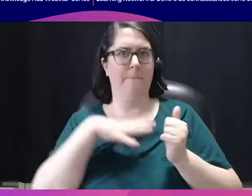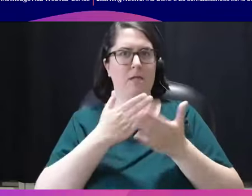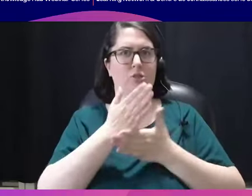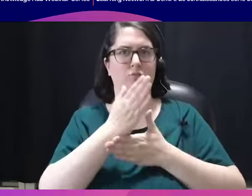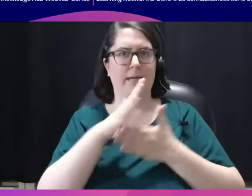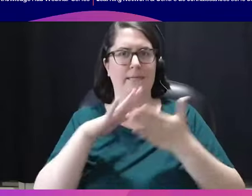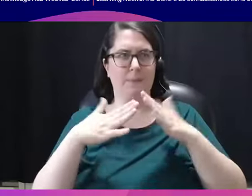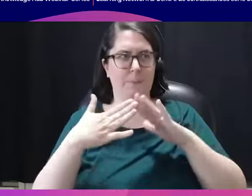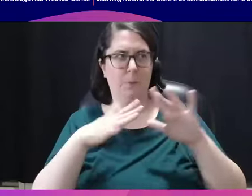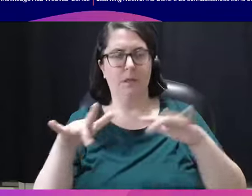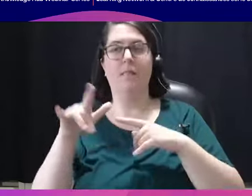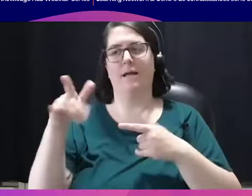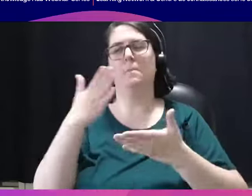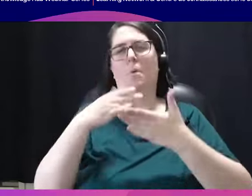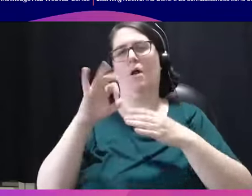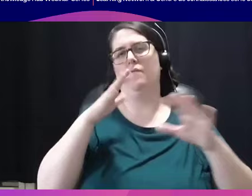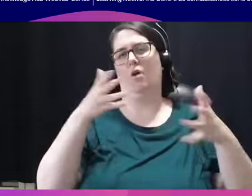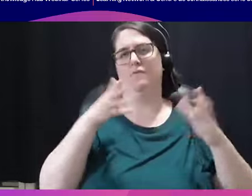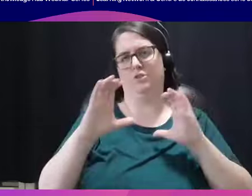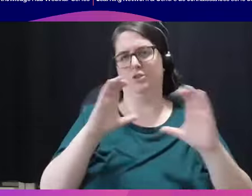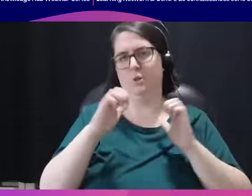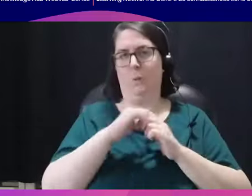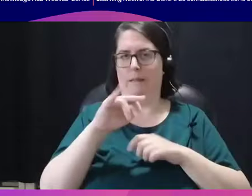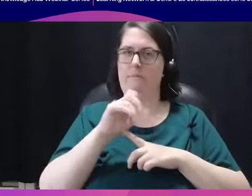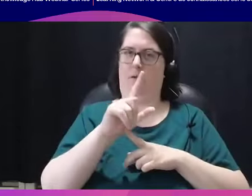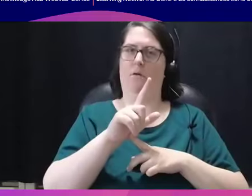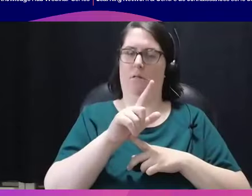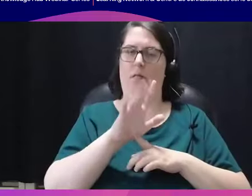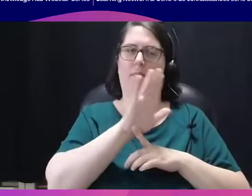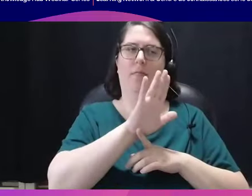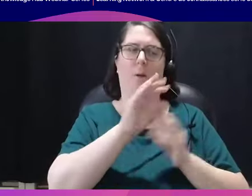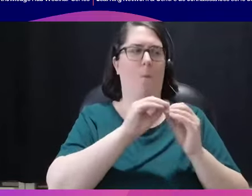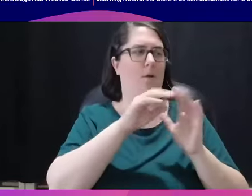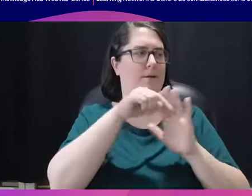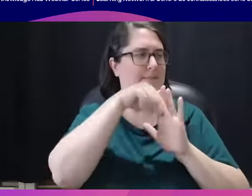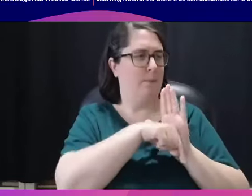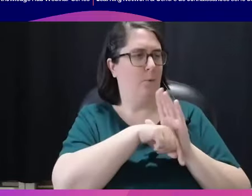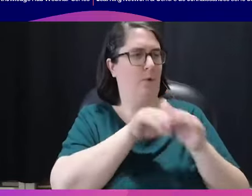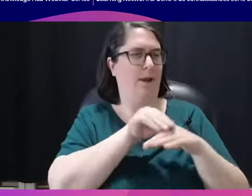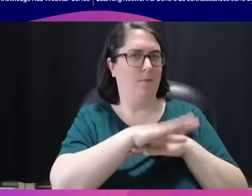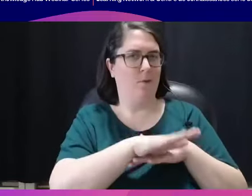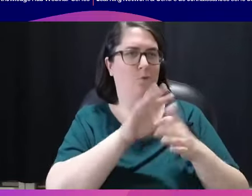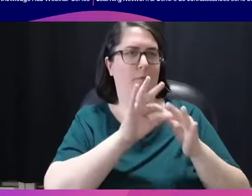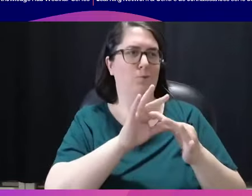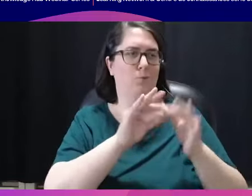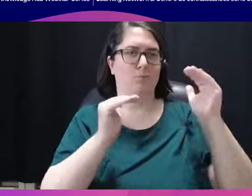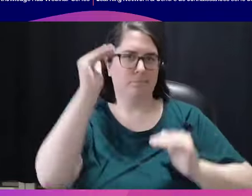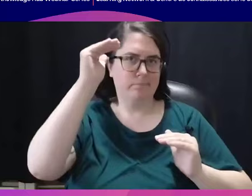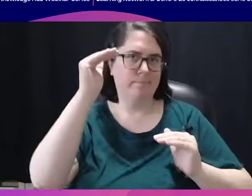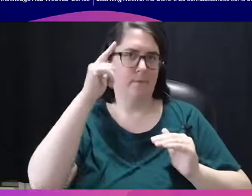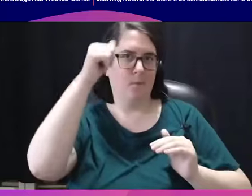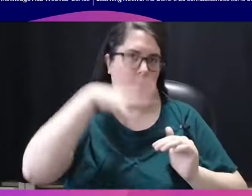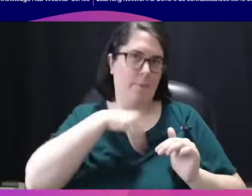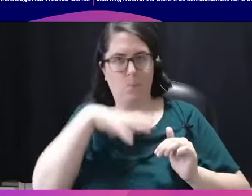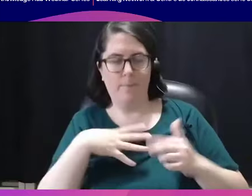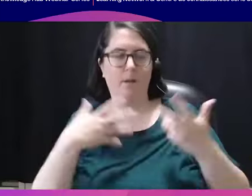really is part of the conversation about incels and their kind of deeper influence of misogyny. And I think we do see